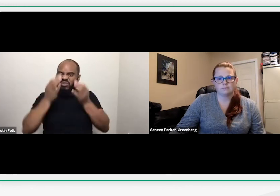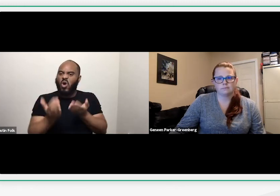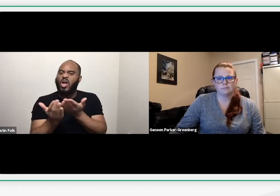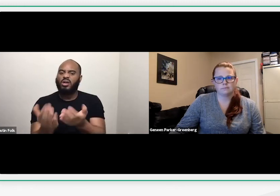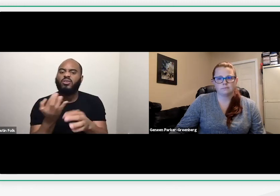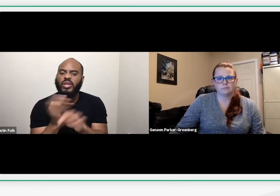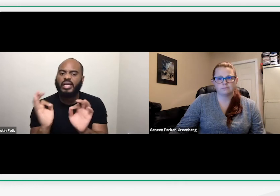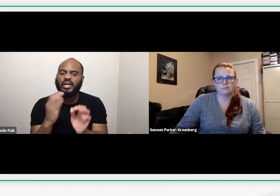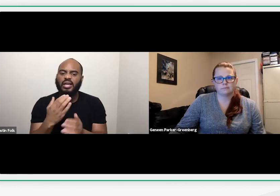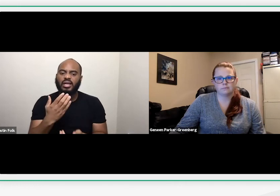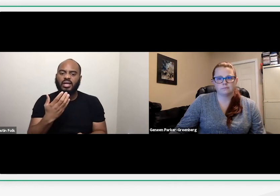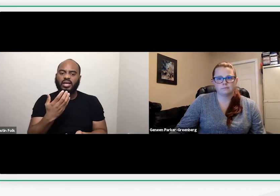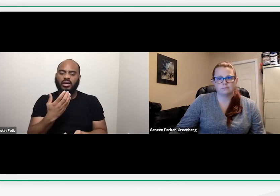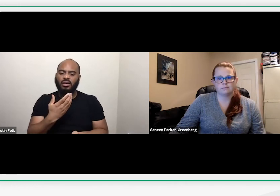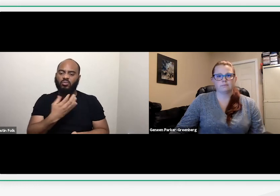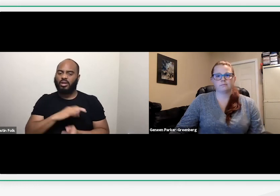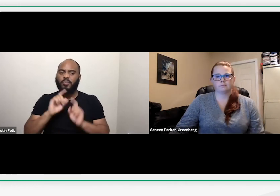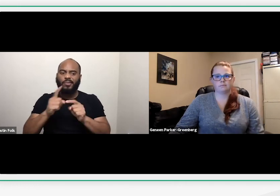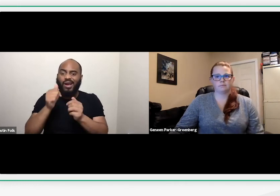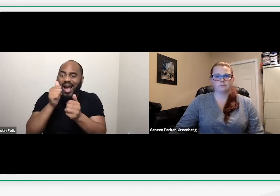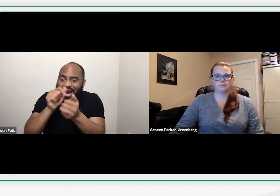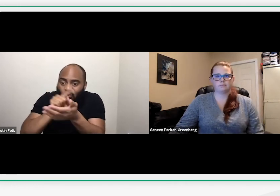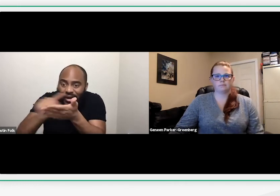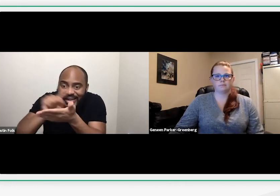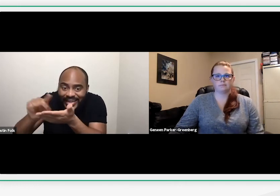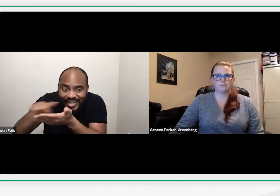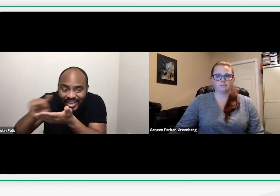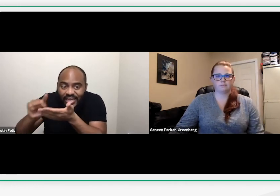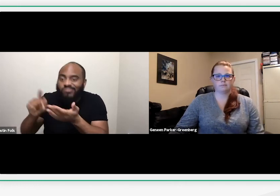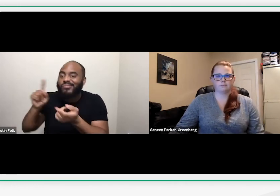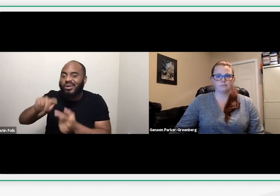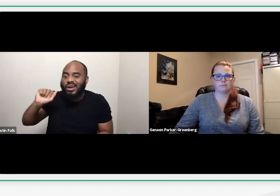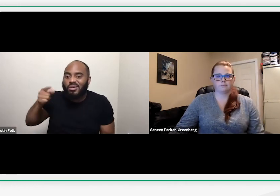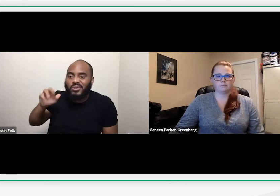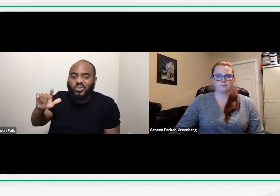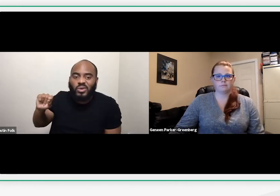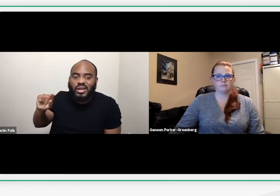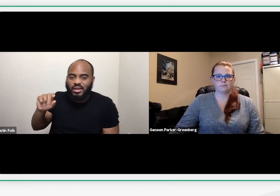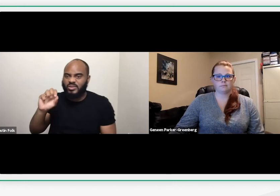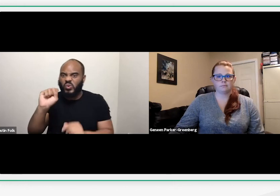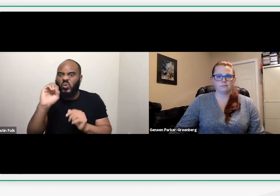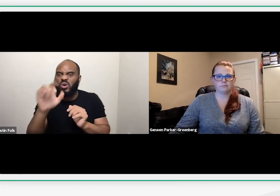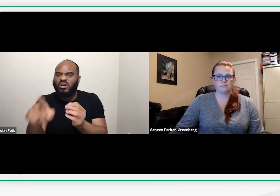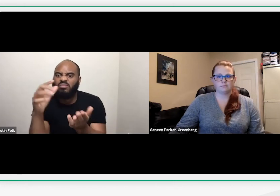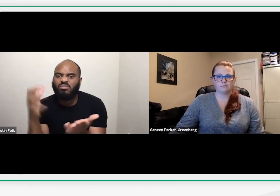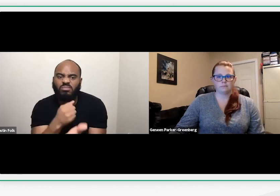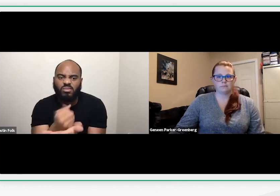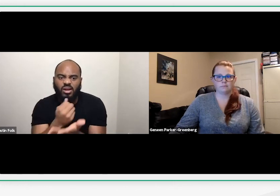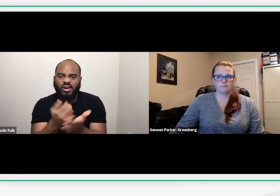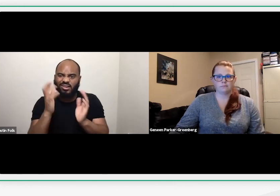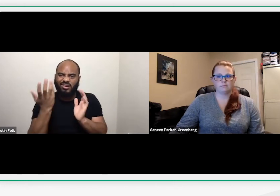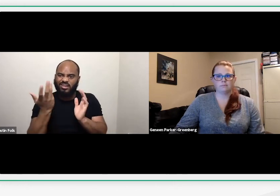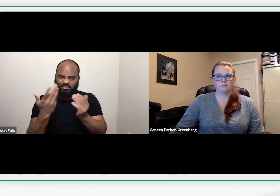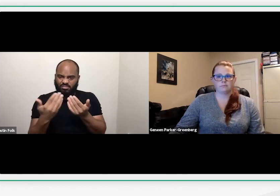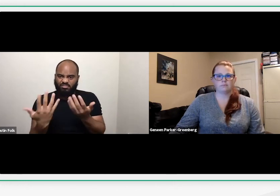location where all three repositories send their credit information. That website has decided to allow people to check their credit